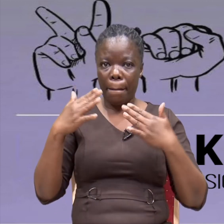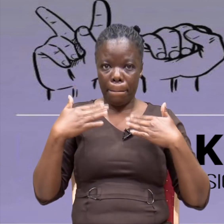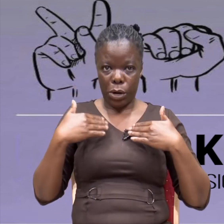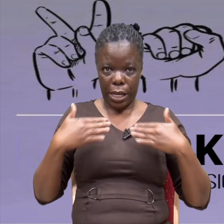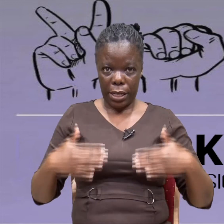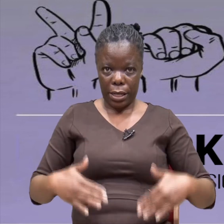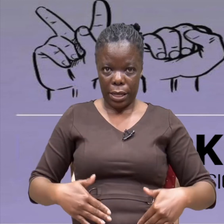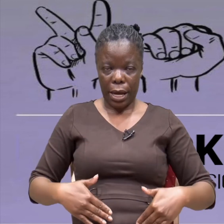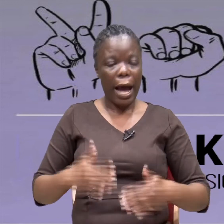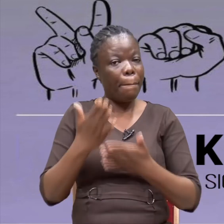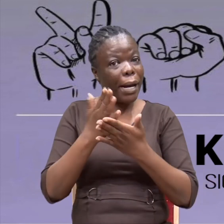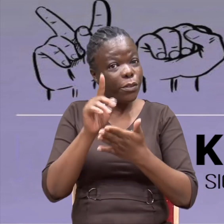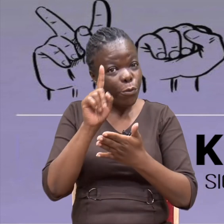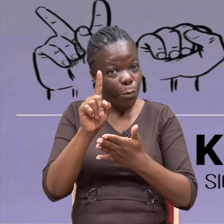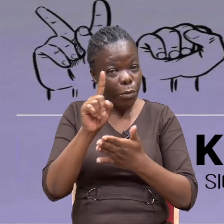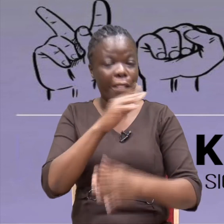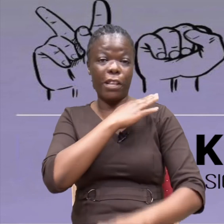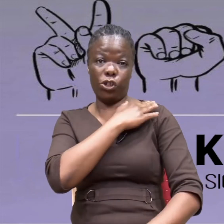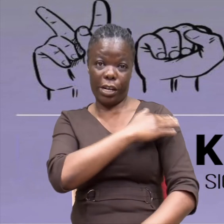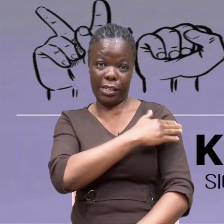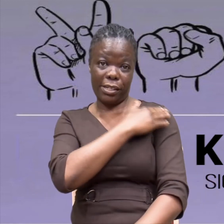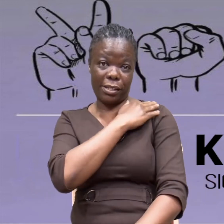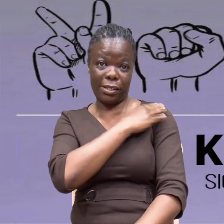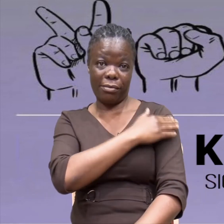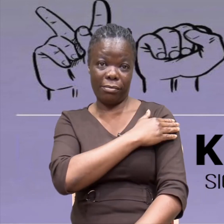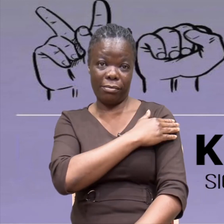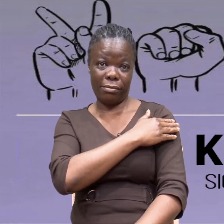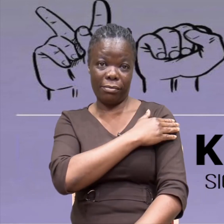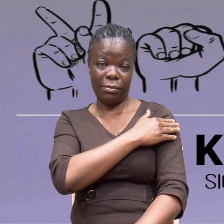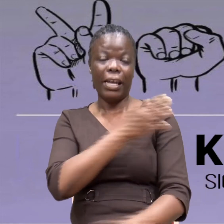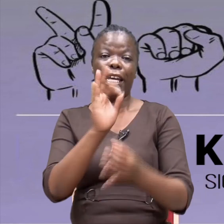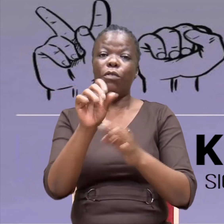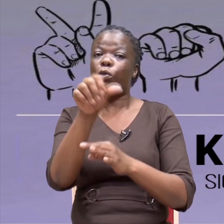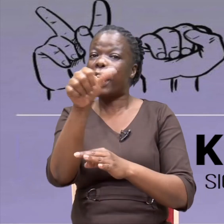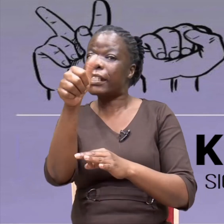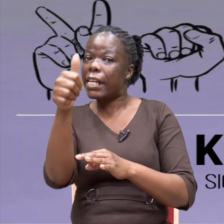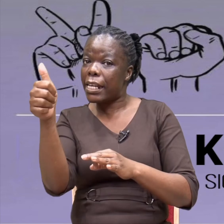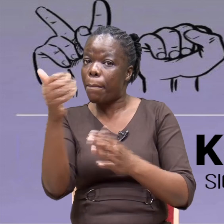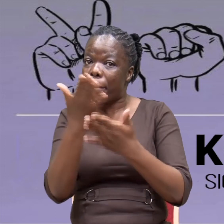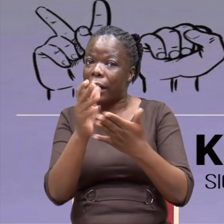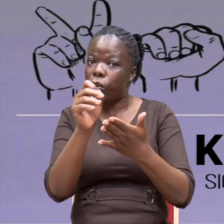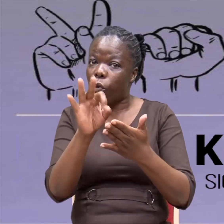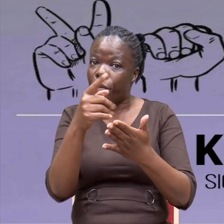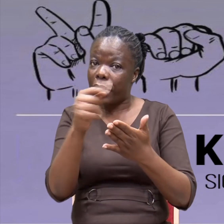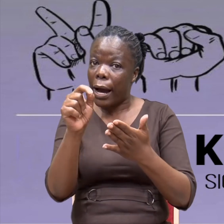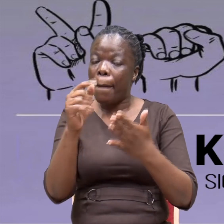body apart from the shoulders. If you touch any part of the